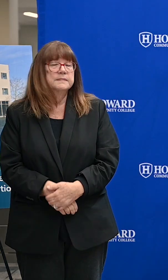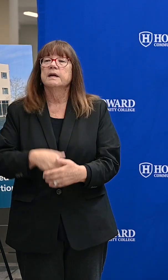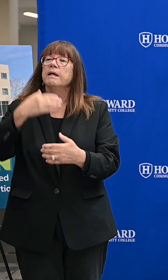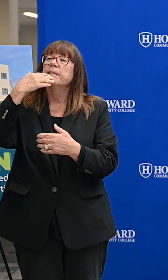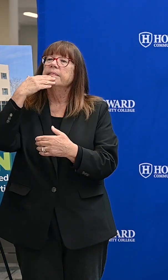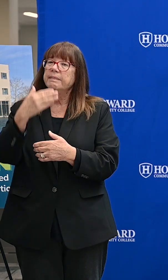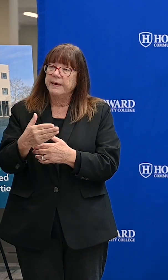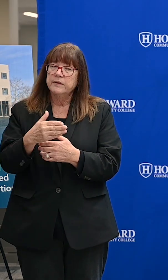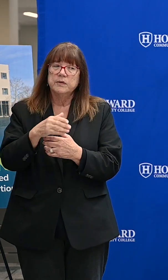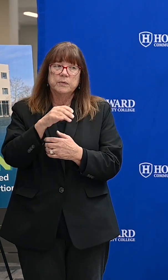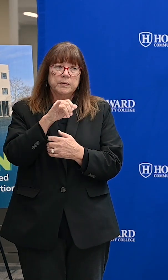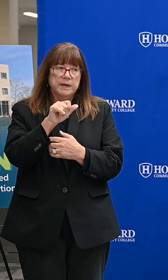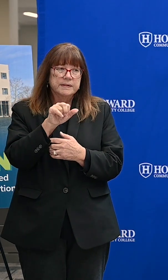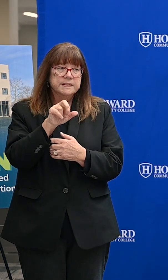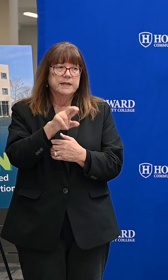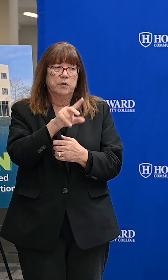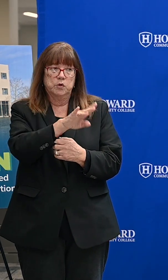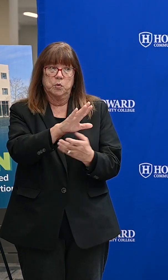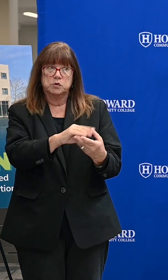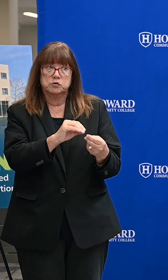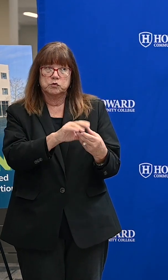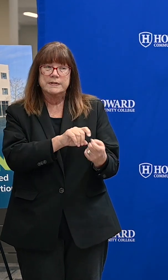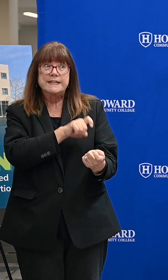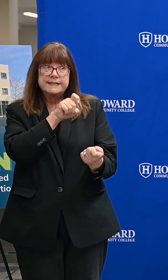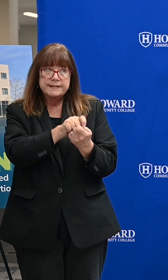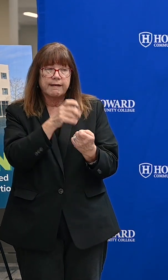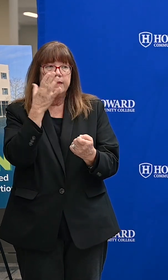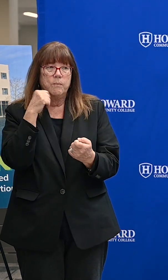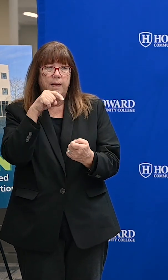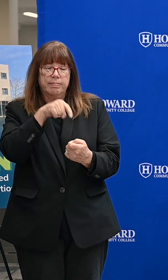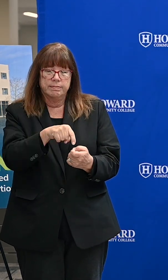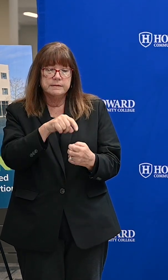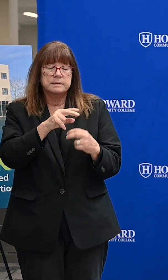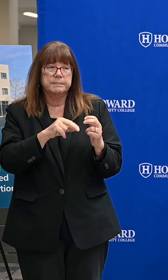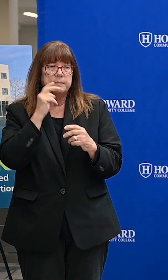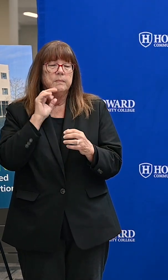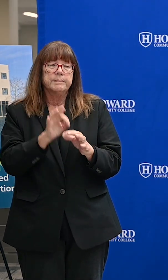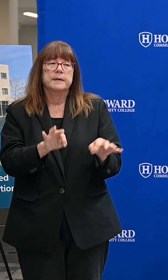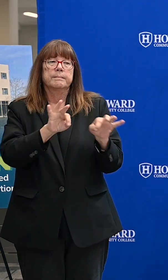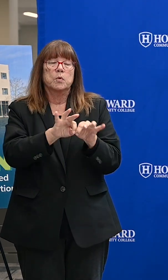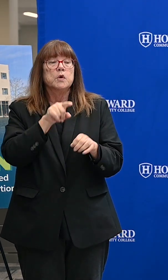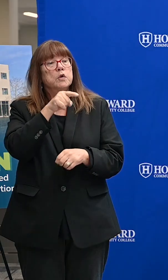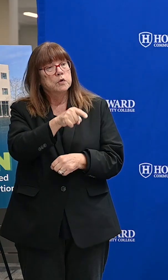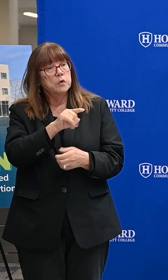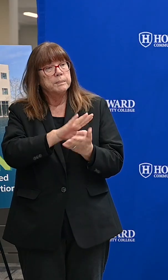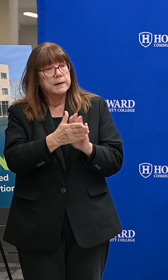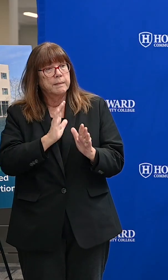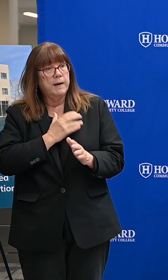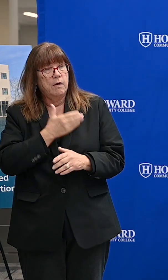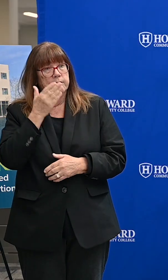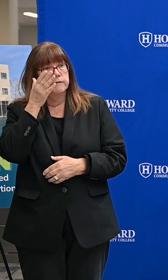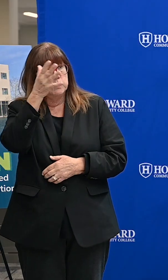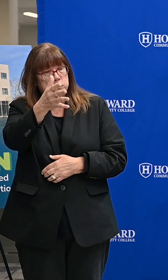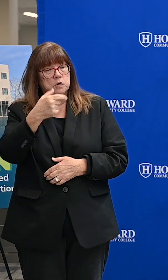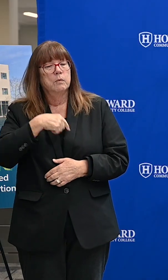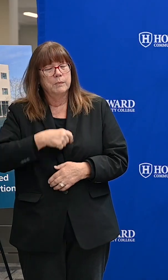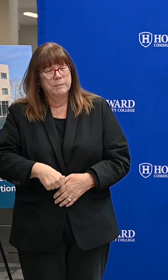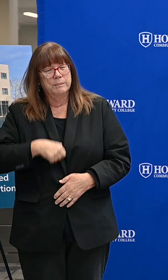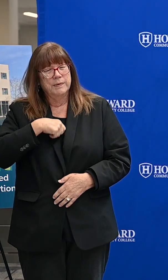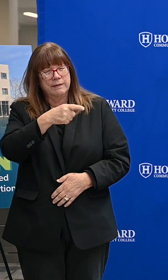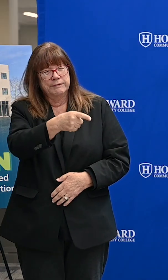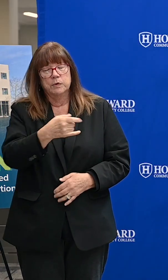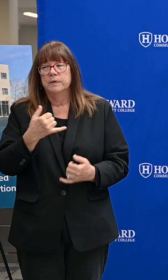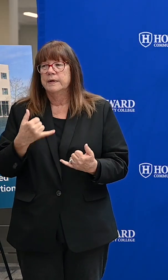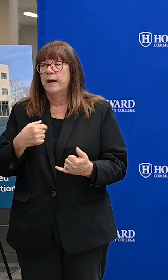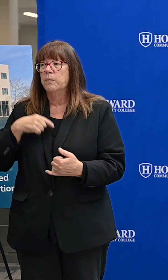Thank you, Yasir. And your story is exactly why this center matters. You are the future, and we're so proud of you. Now let's hear from